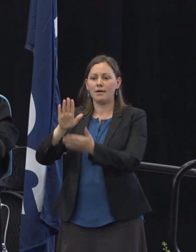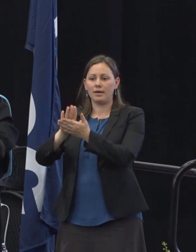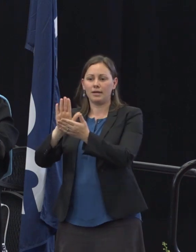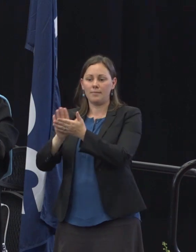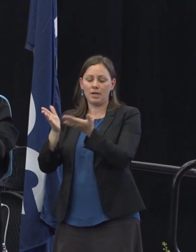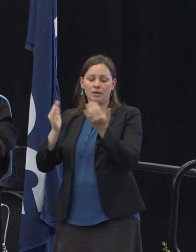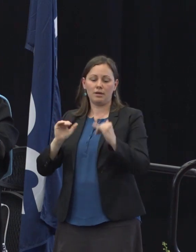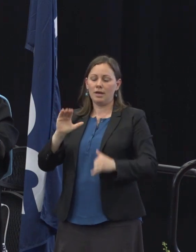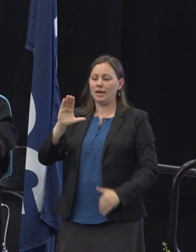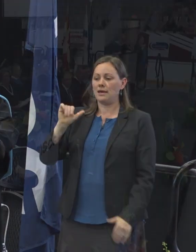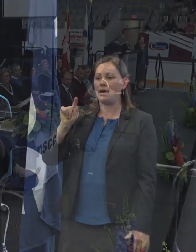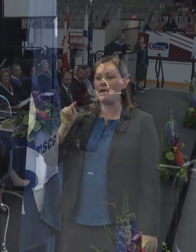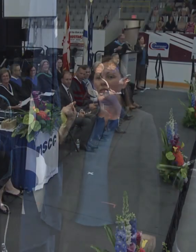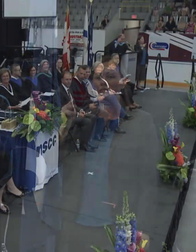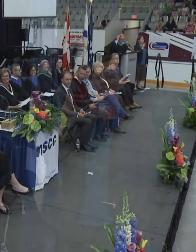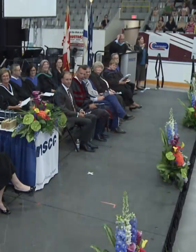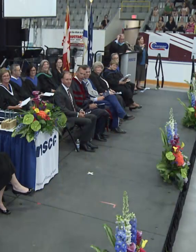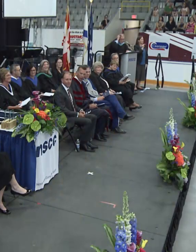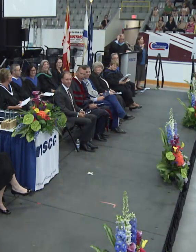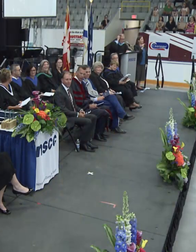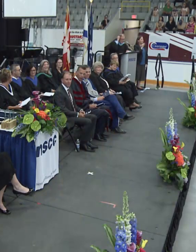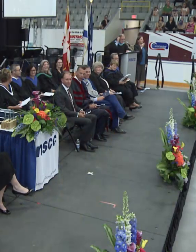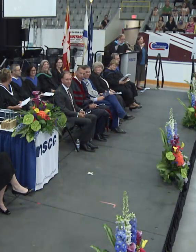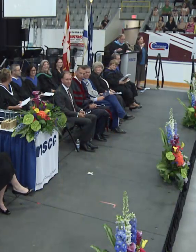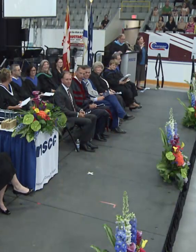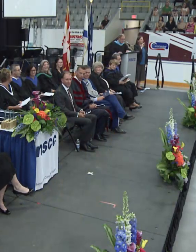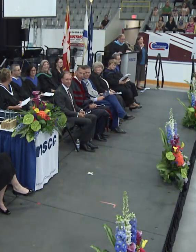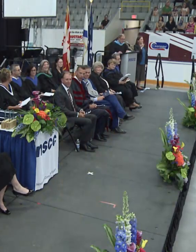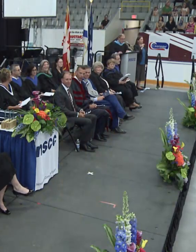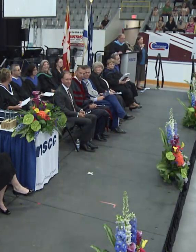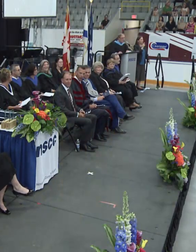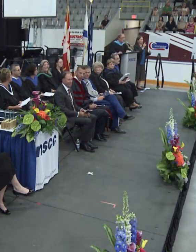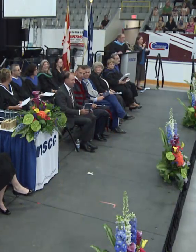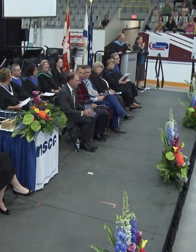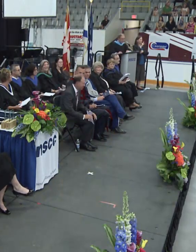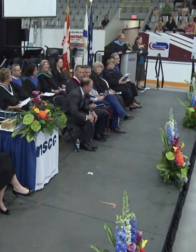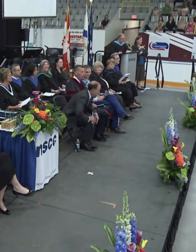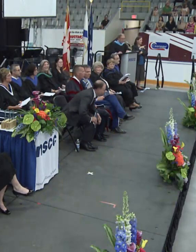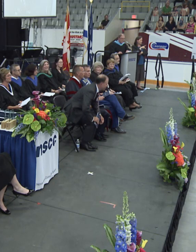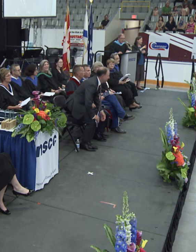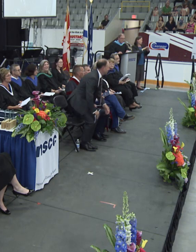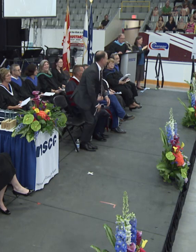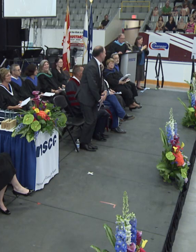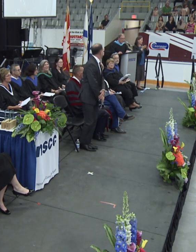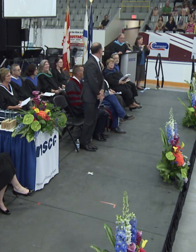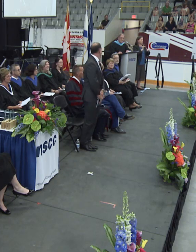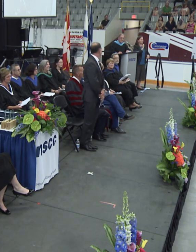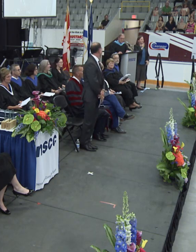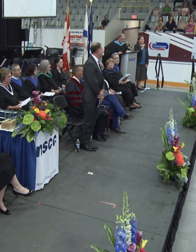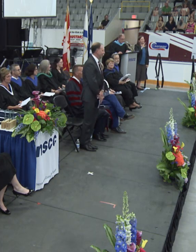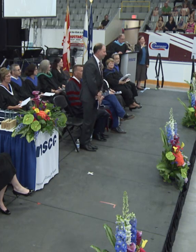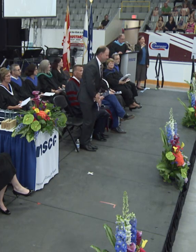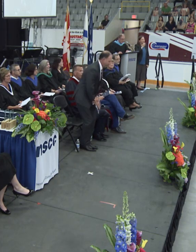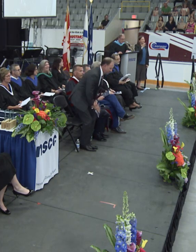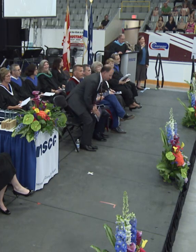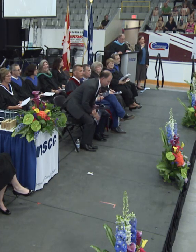Kathleen McLean, Vice President, Campuses and Communities. Ian Cavanaugh, Board of Governors of NSCC.